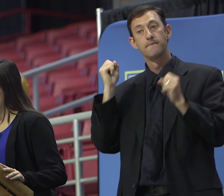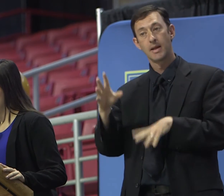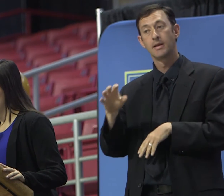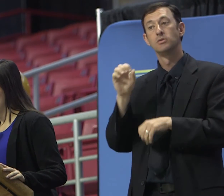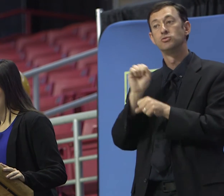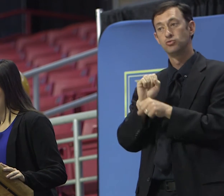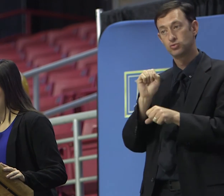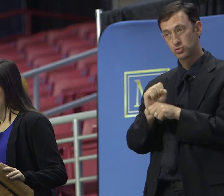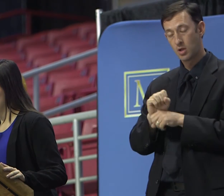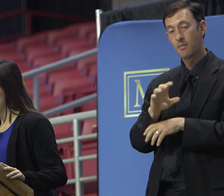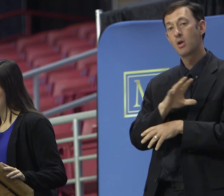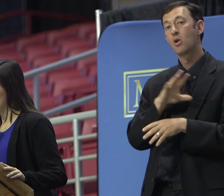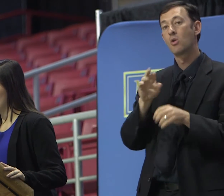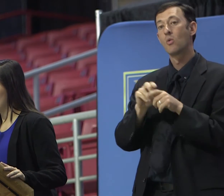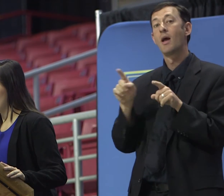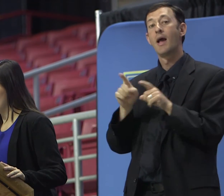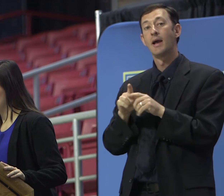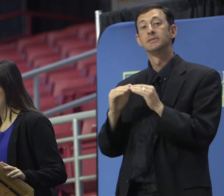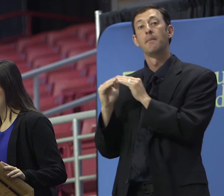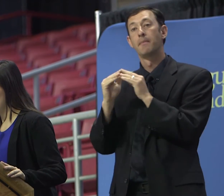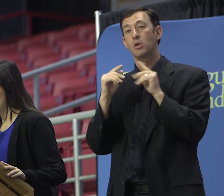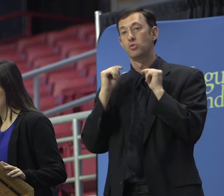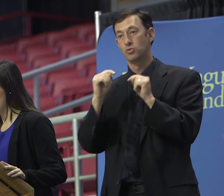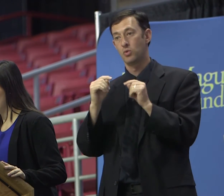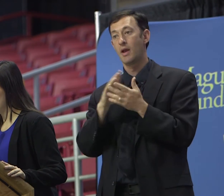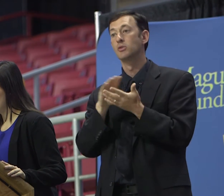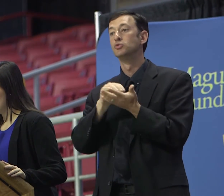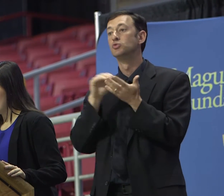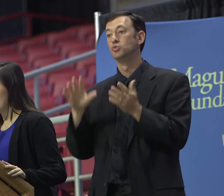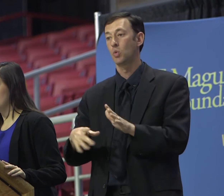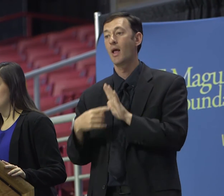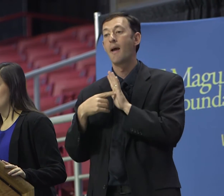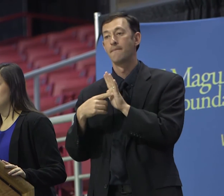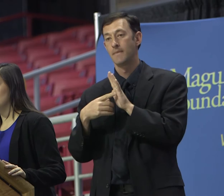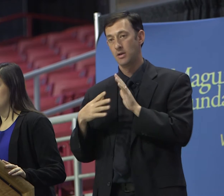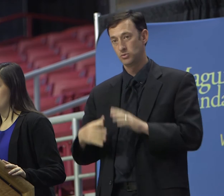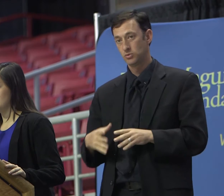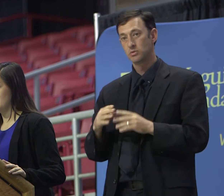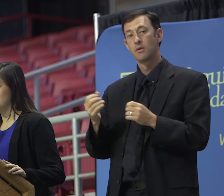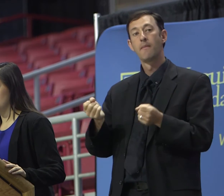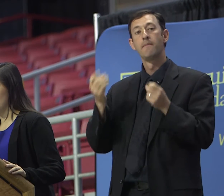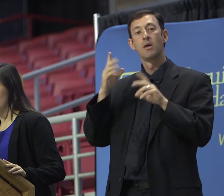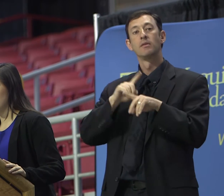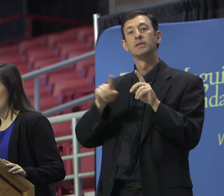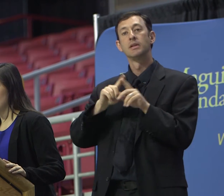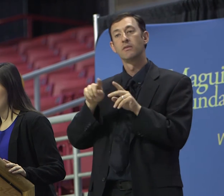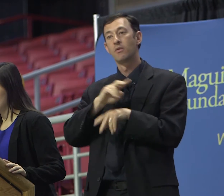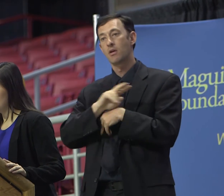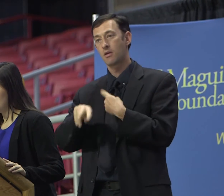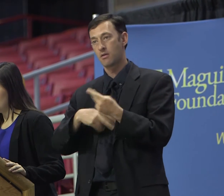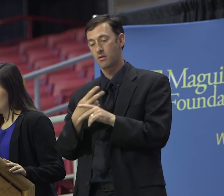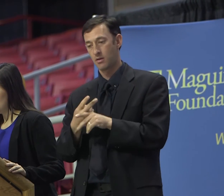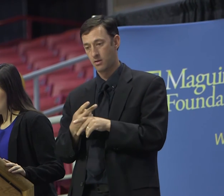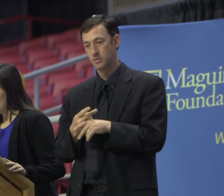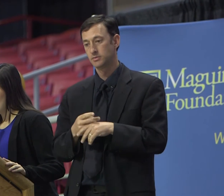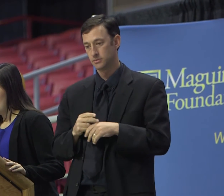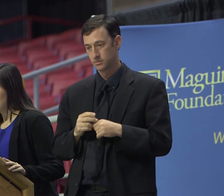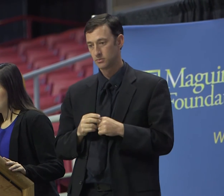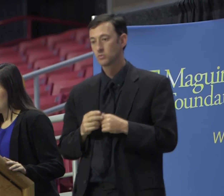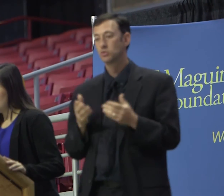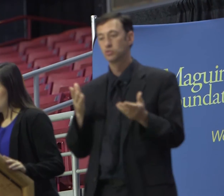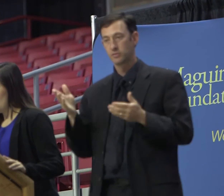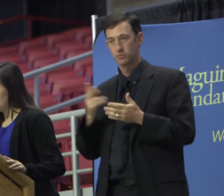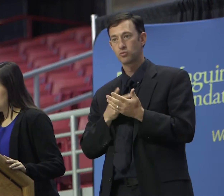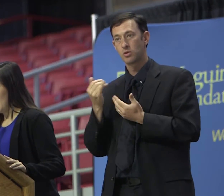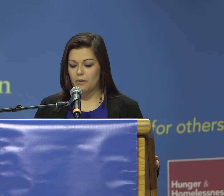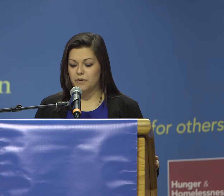campus, including as a peer tutor and a student ambassador, and lead multiple different types of service projects. I am